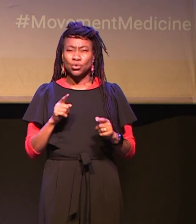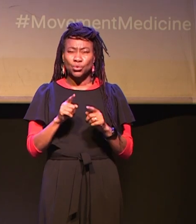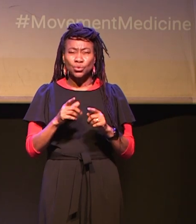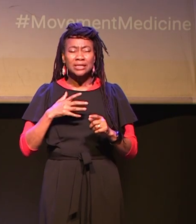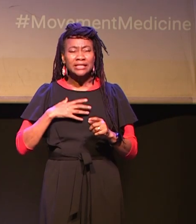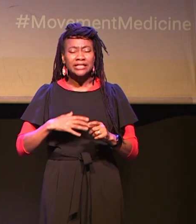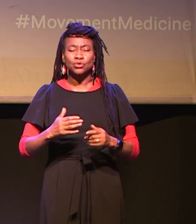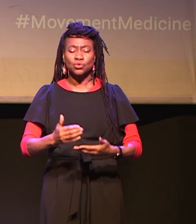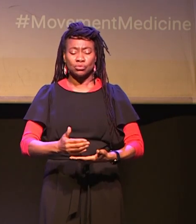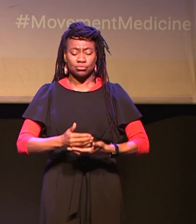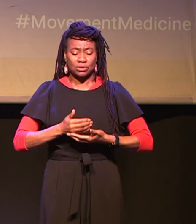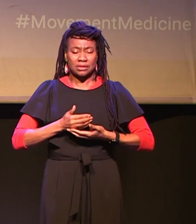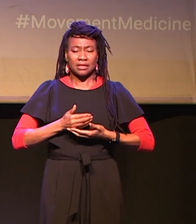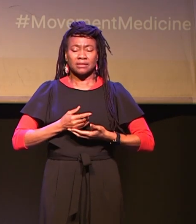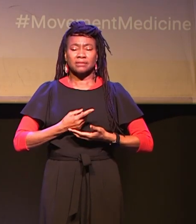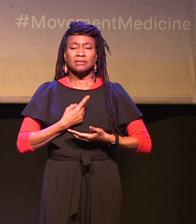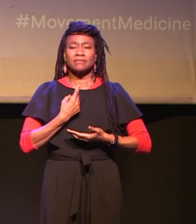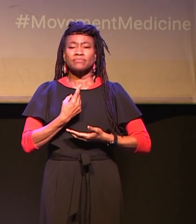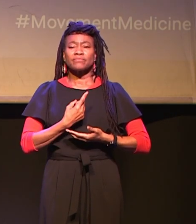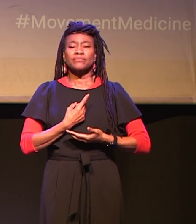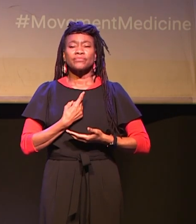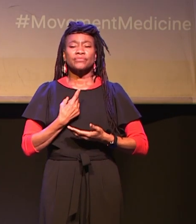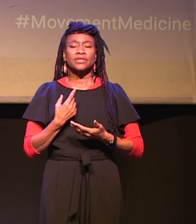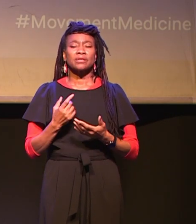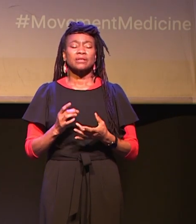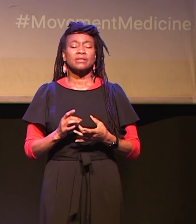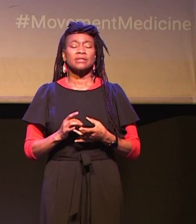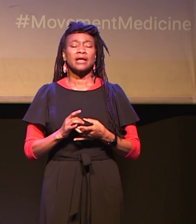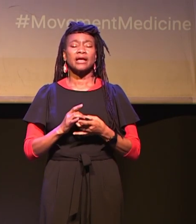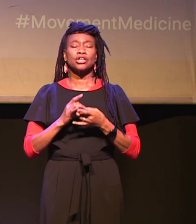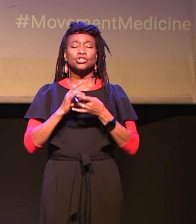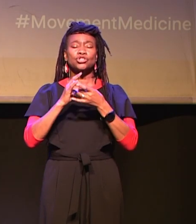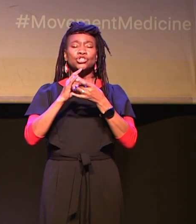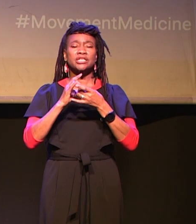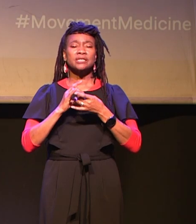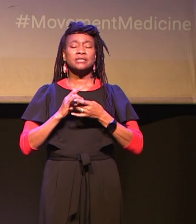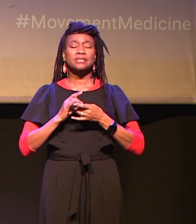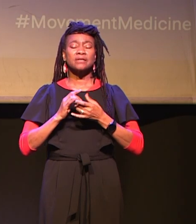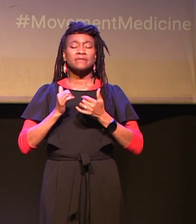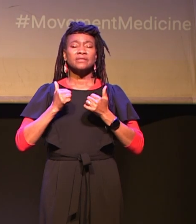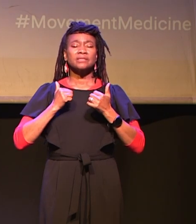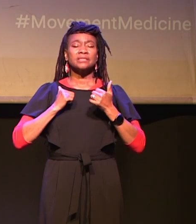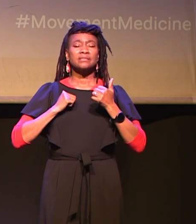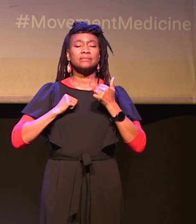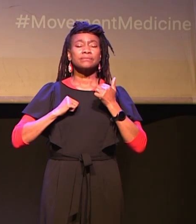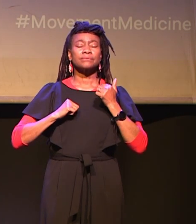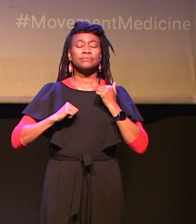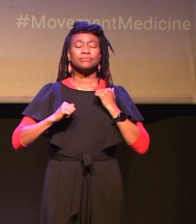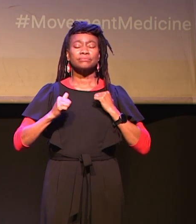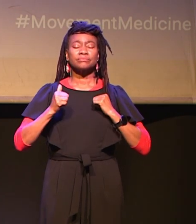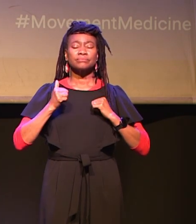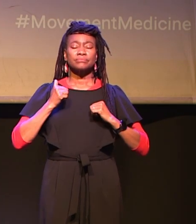And here you might take on the energy or the quality of dignity. Get curious about that. What does dignity feel like in you?